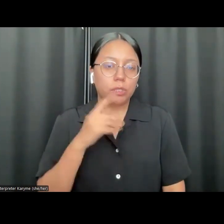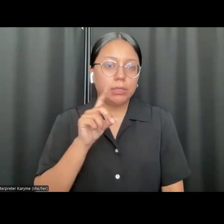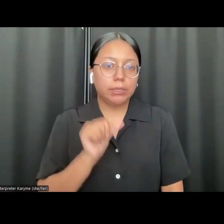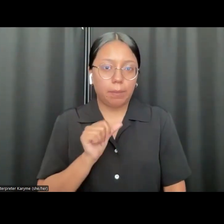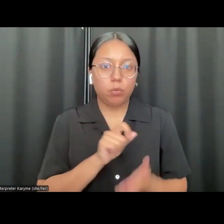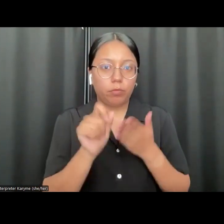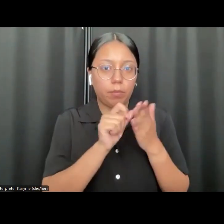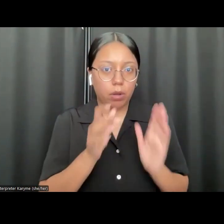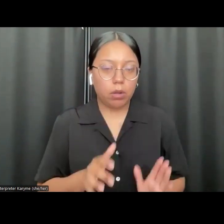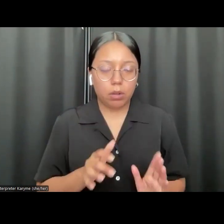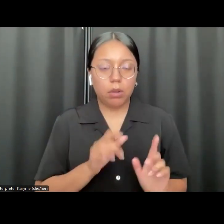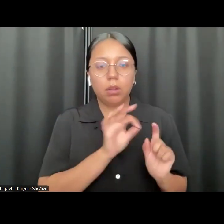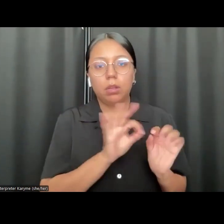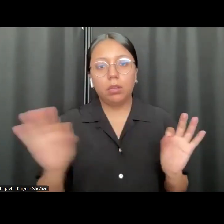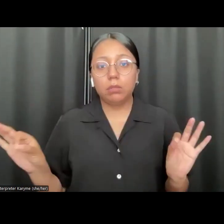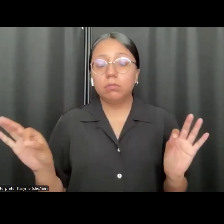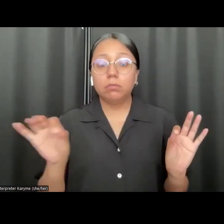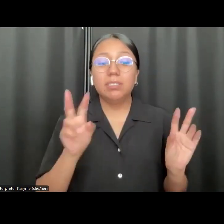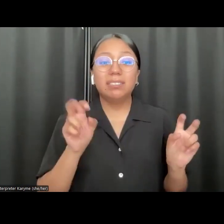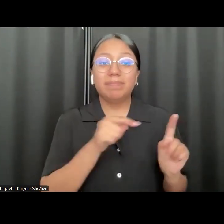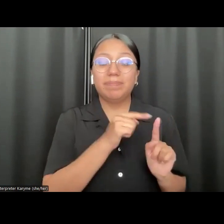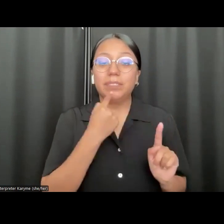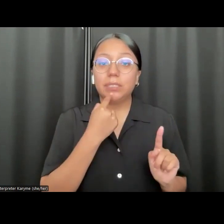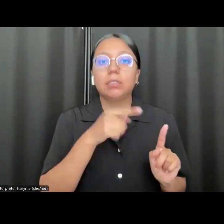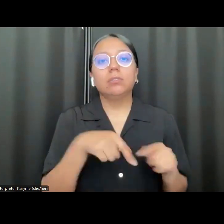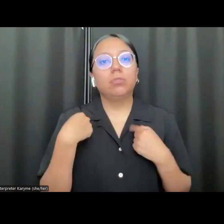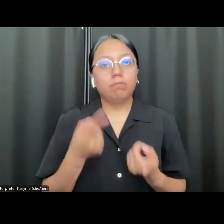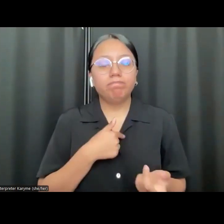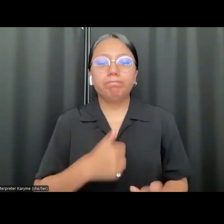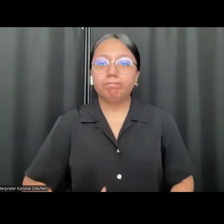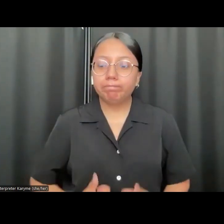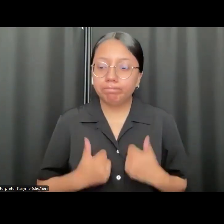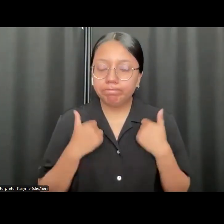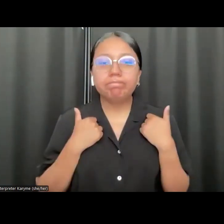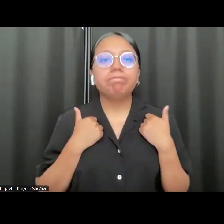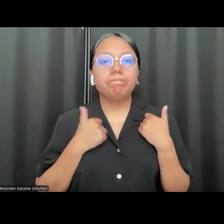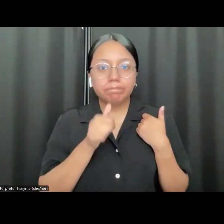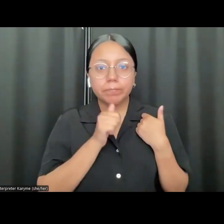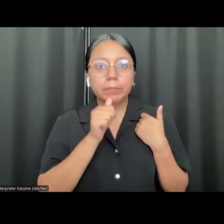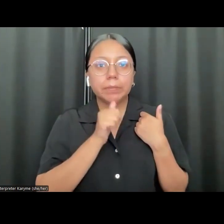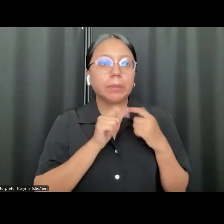she says, so far I have been able to survive, but so many others have not been allowed to.